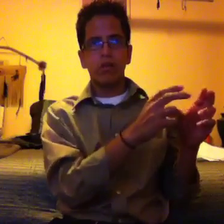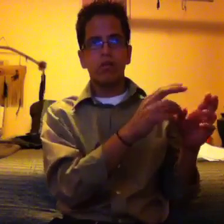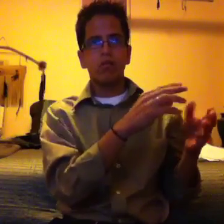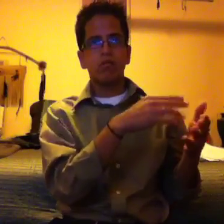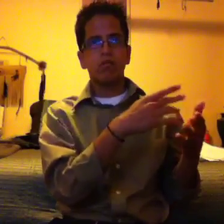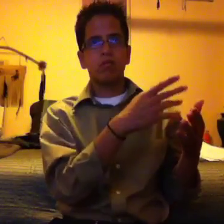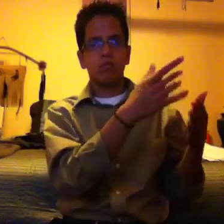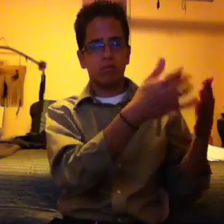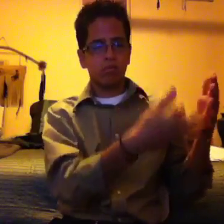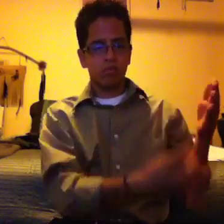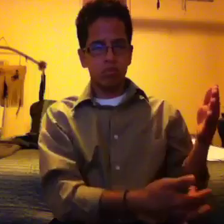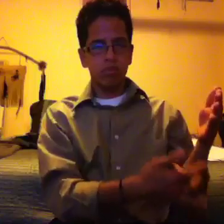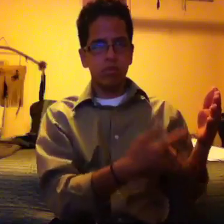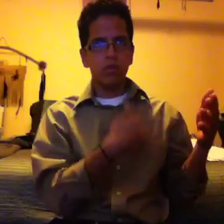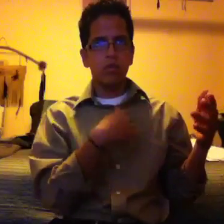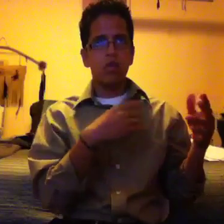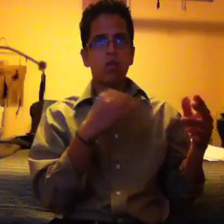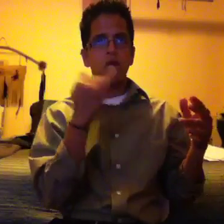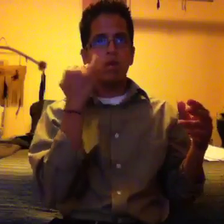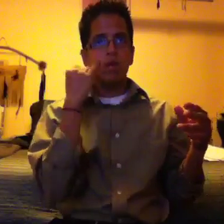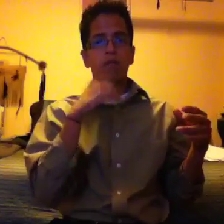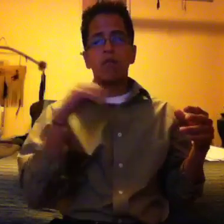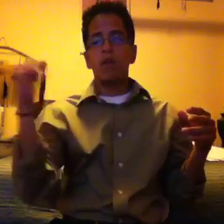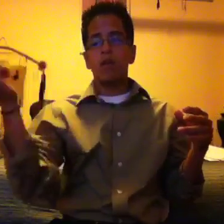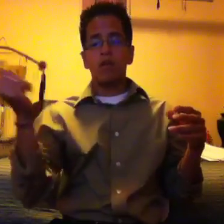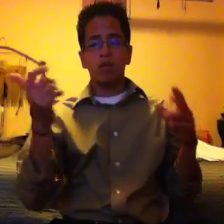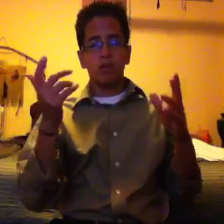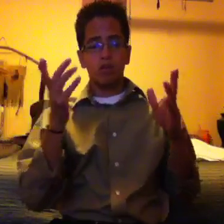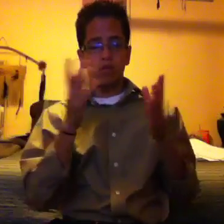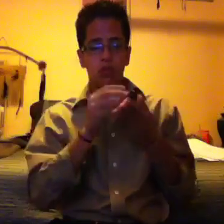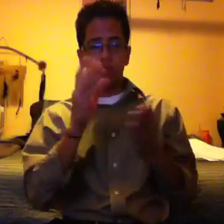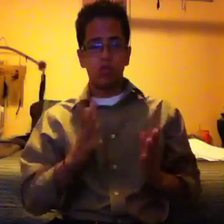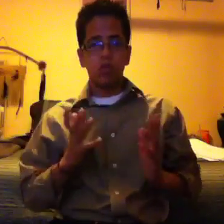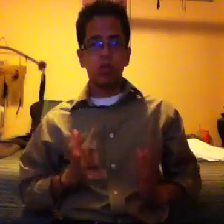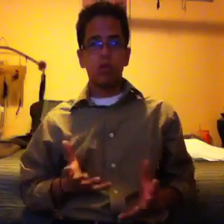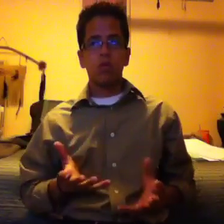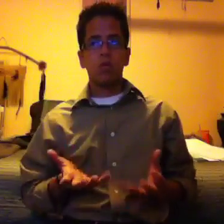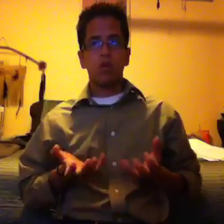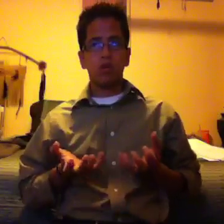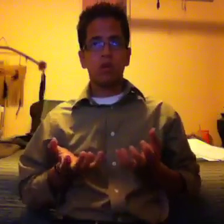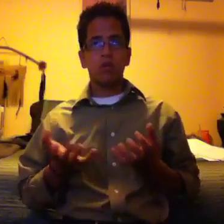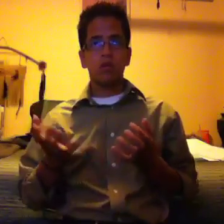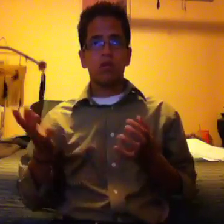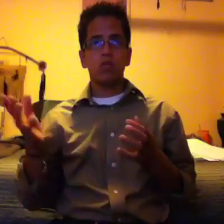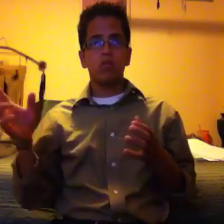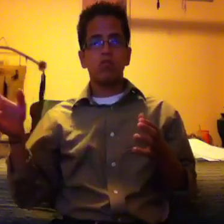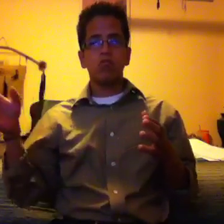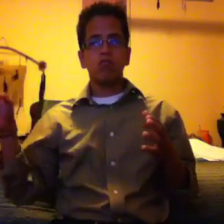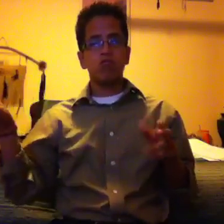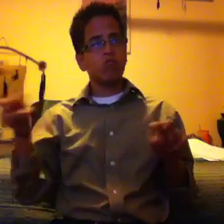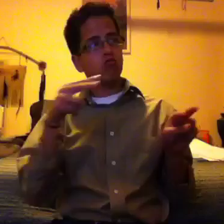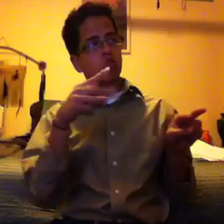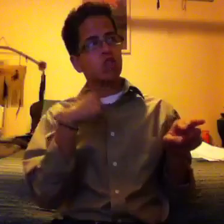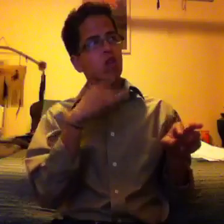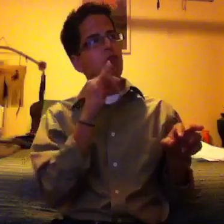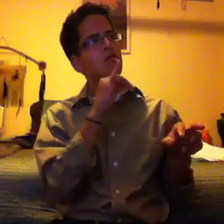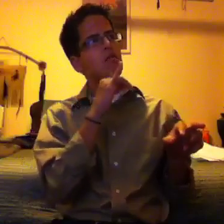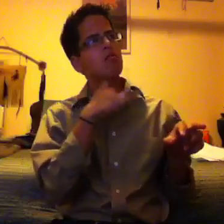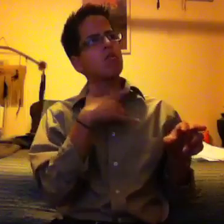So students come in, they write the name of the article, main idea, whatnot, on the board, and then everyone browses around